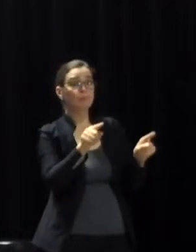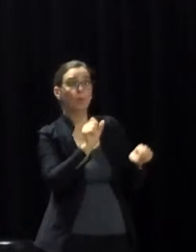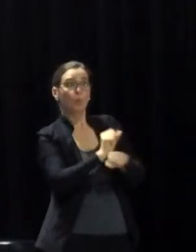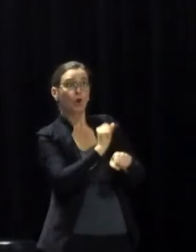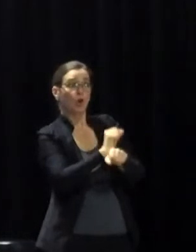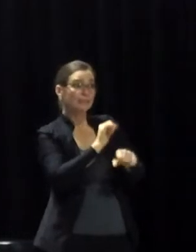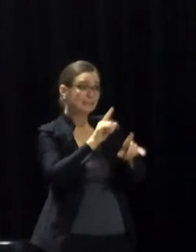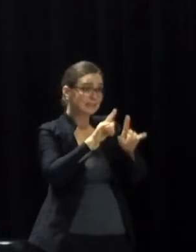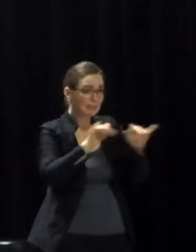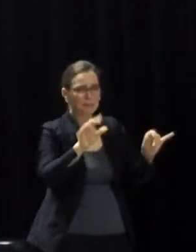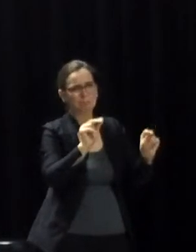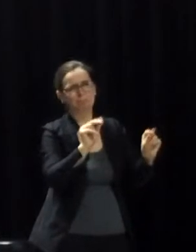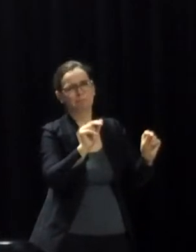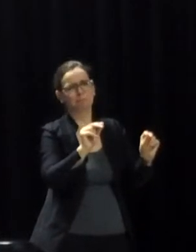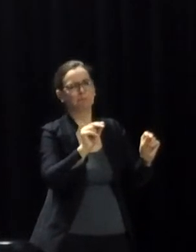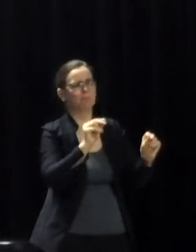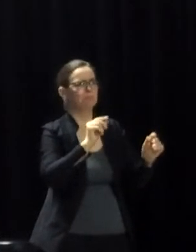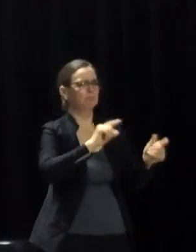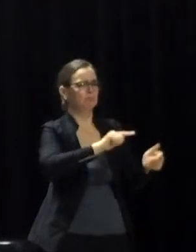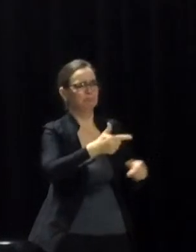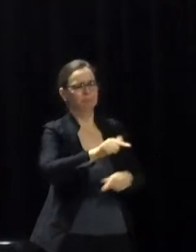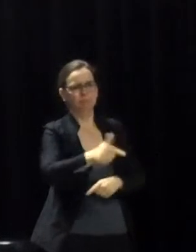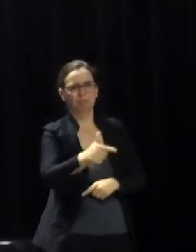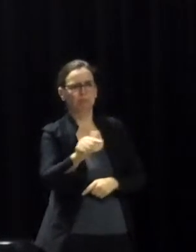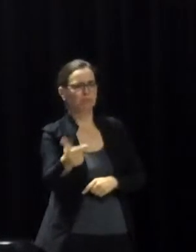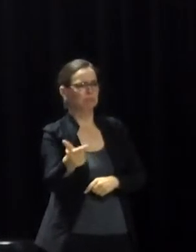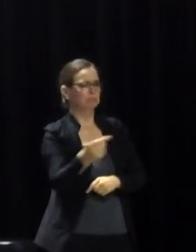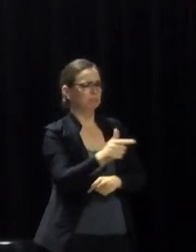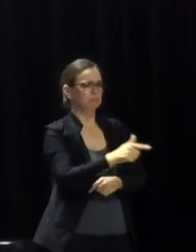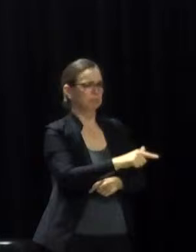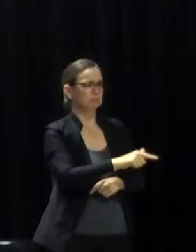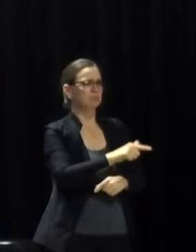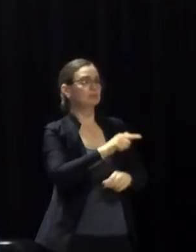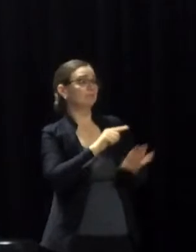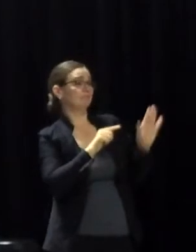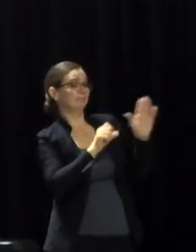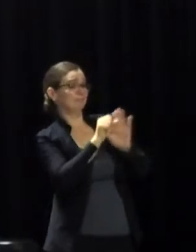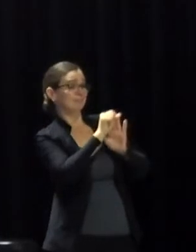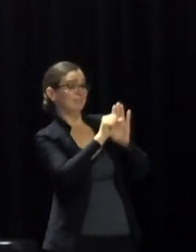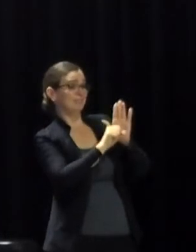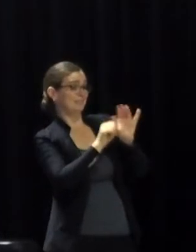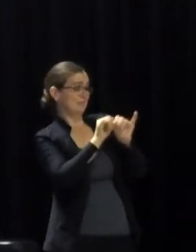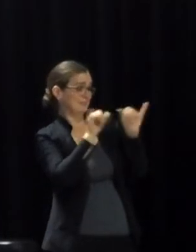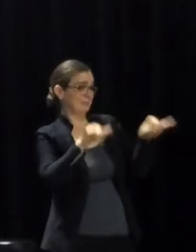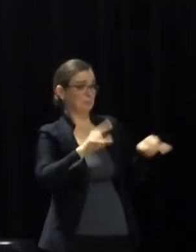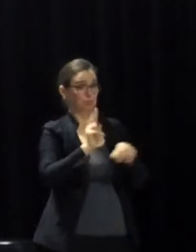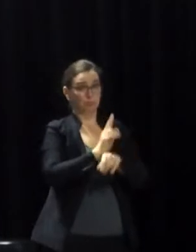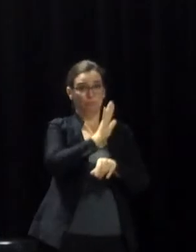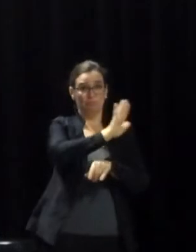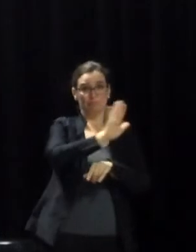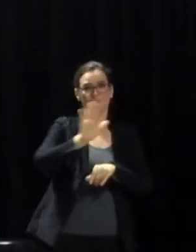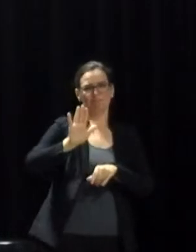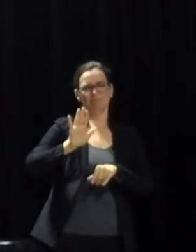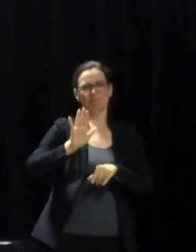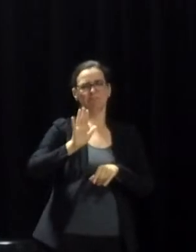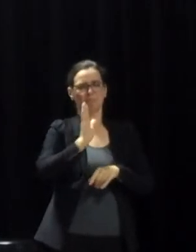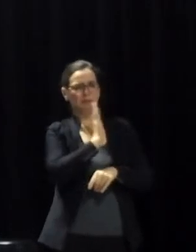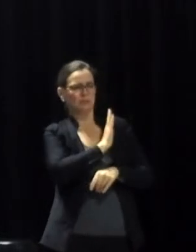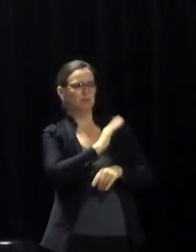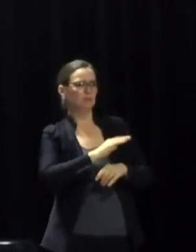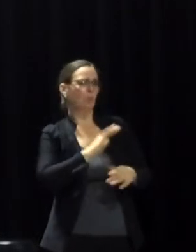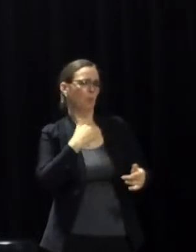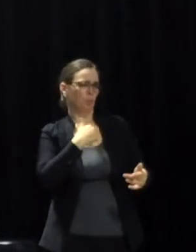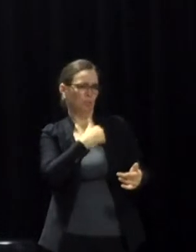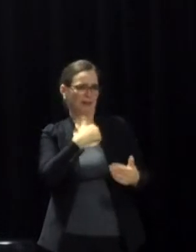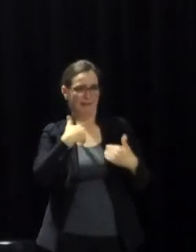well for contact tracing. The contact tracers do not make the calls for